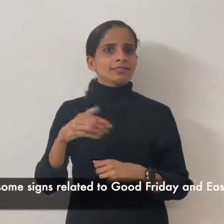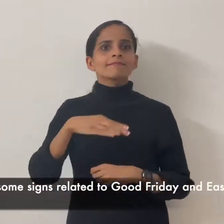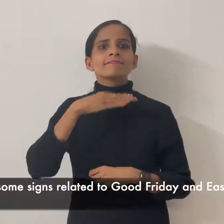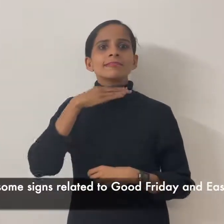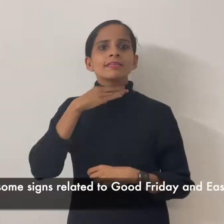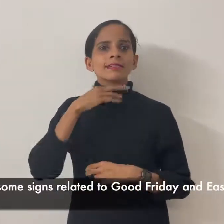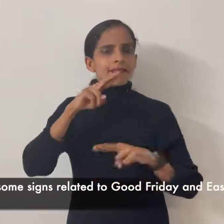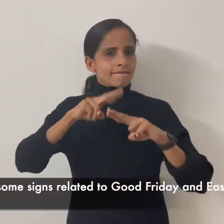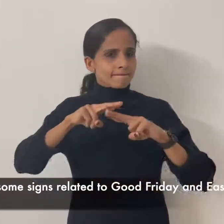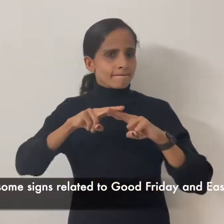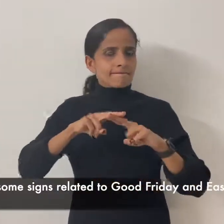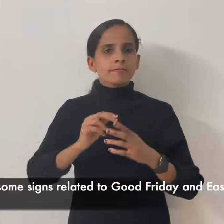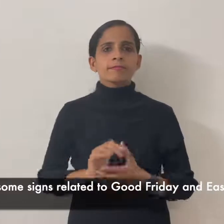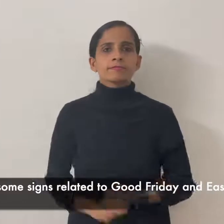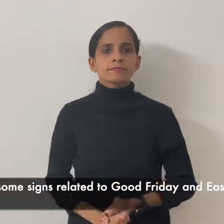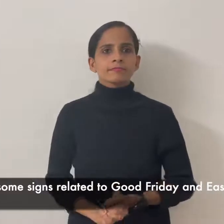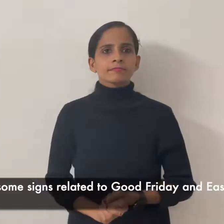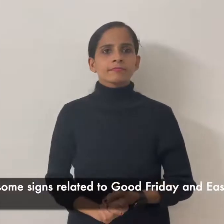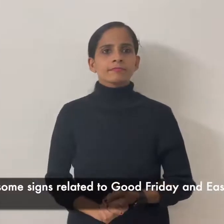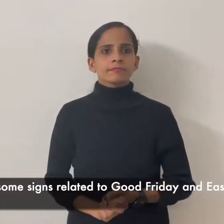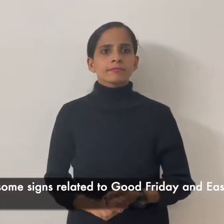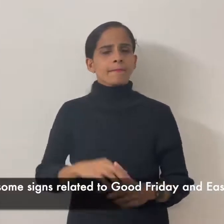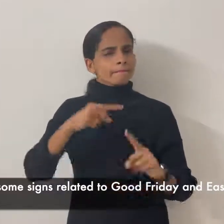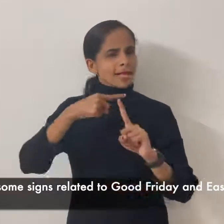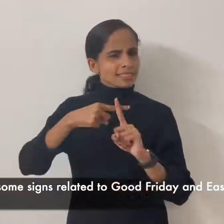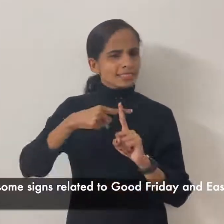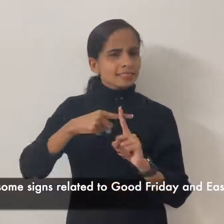and Easter.